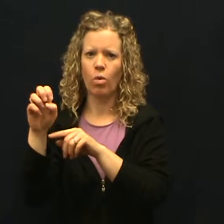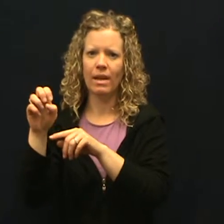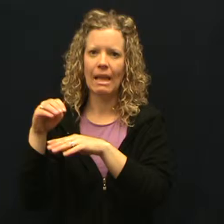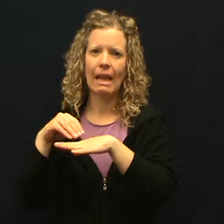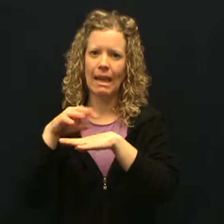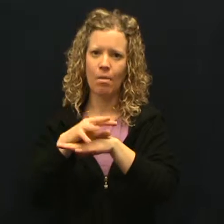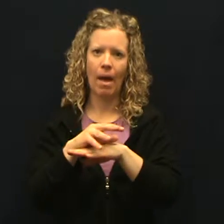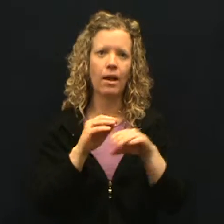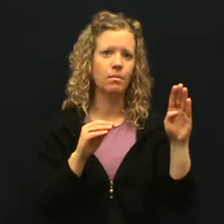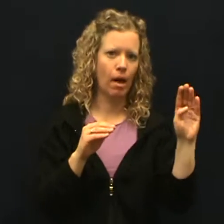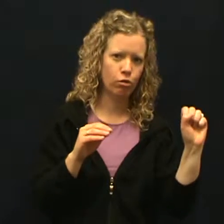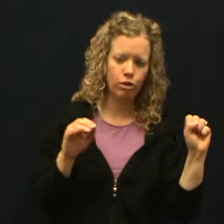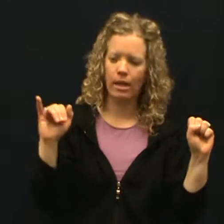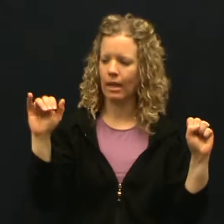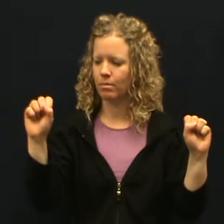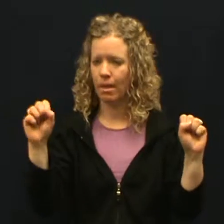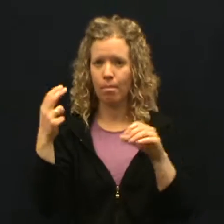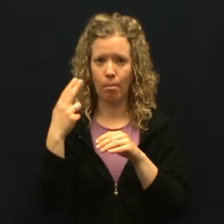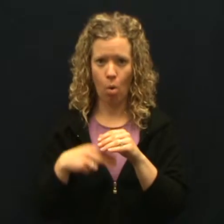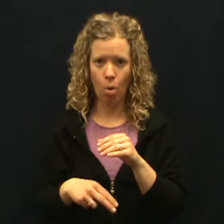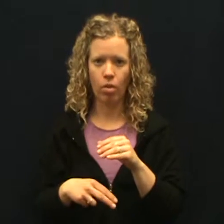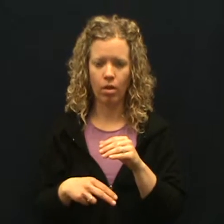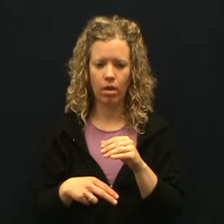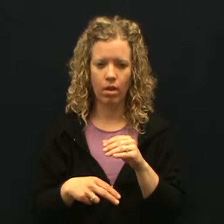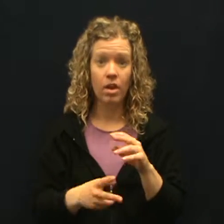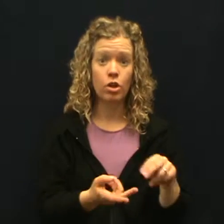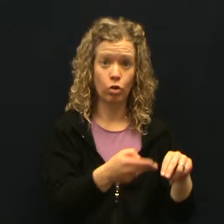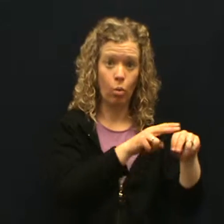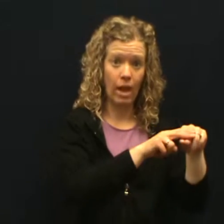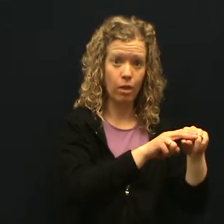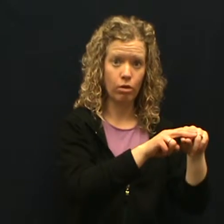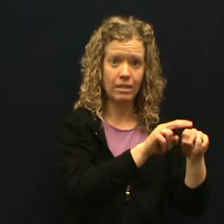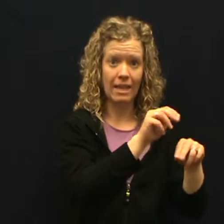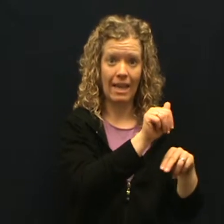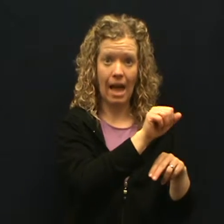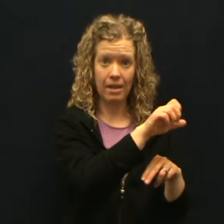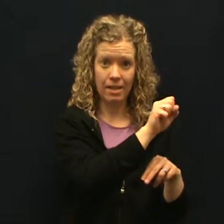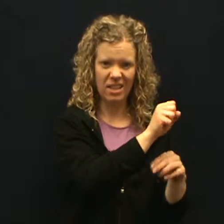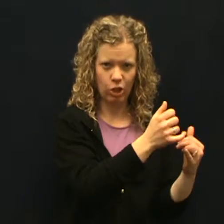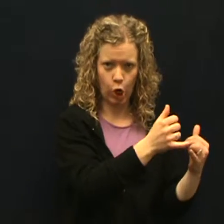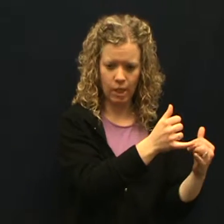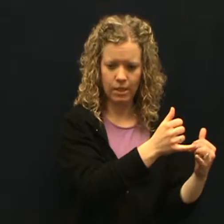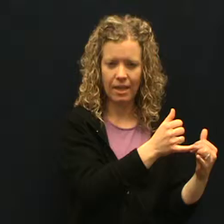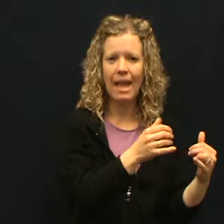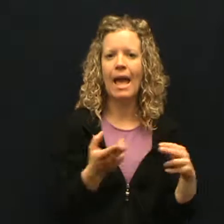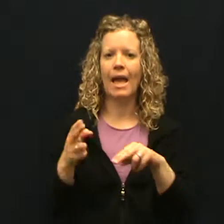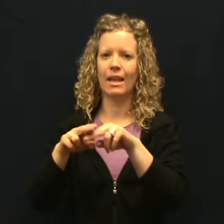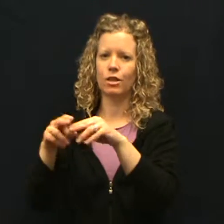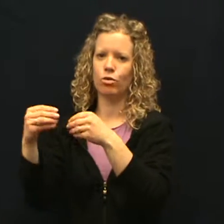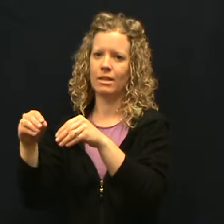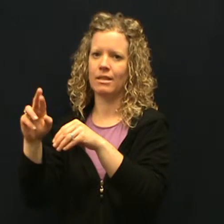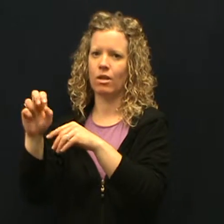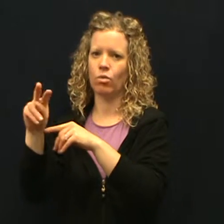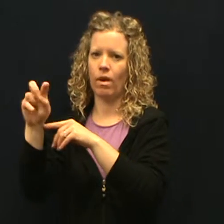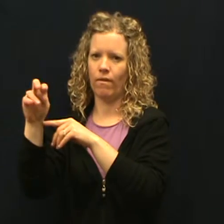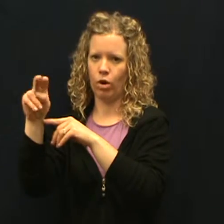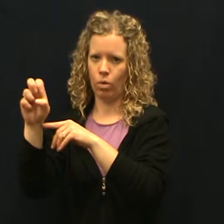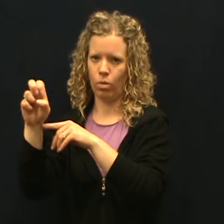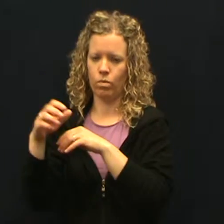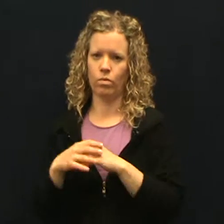income statement by increasing current assets and increasing sales revenue. At the end of each month, generally,